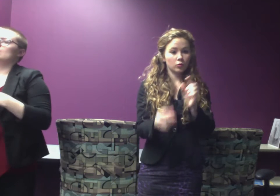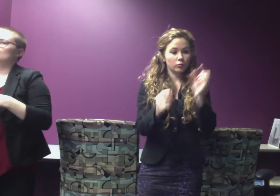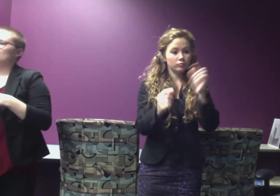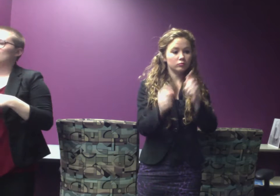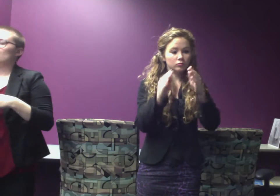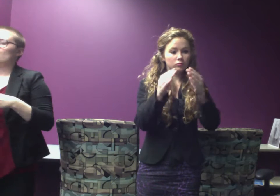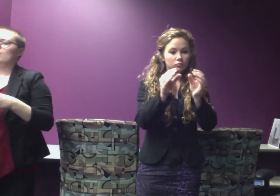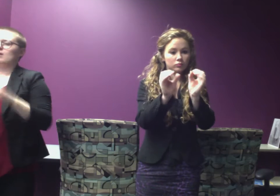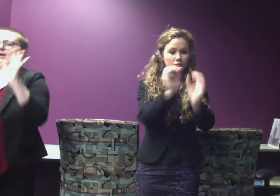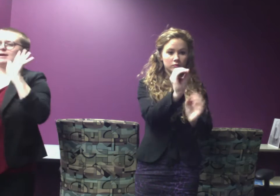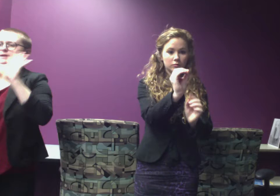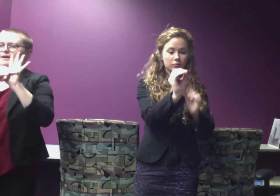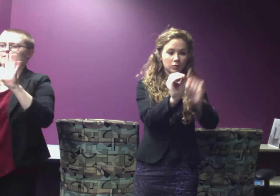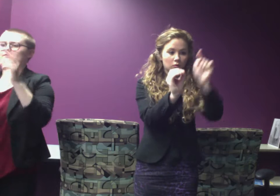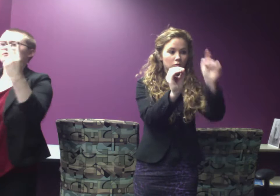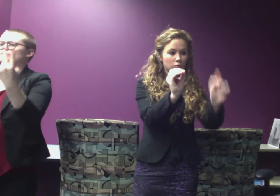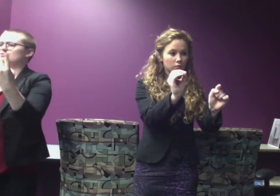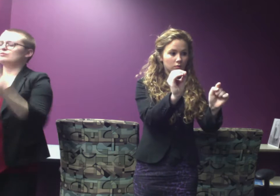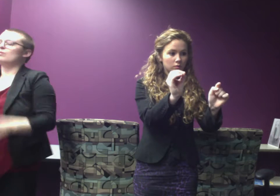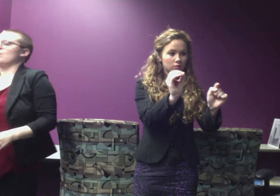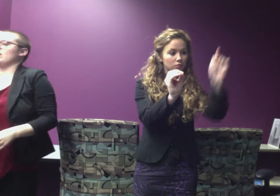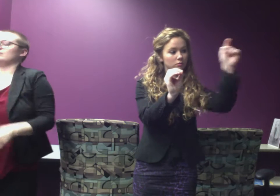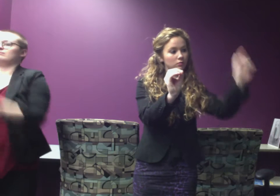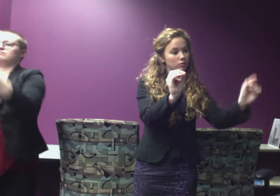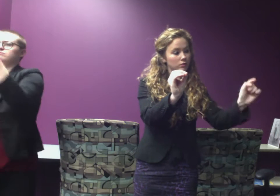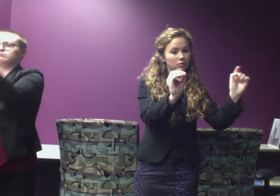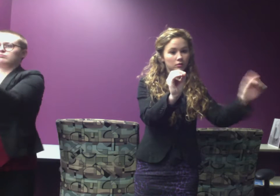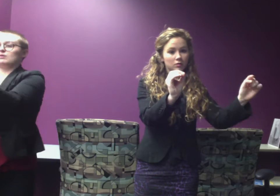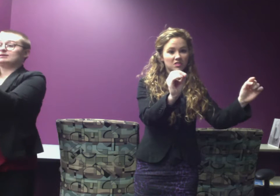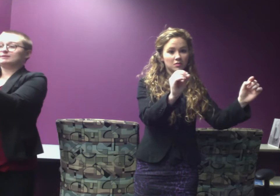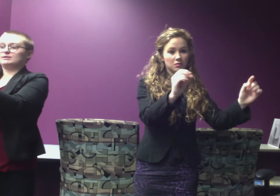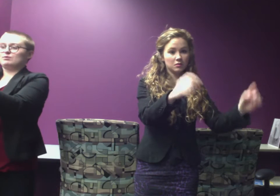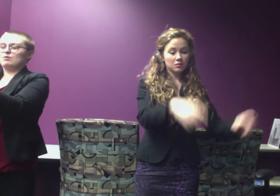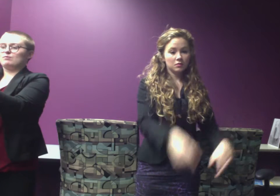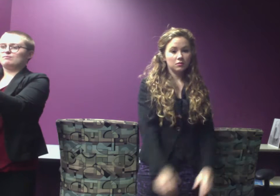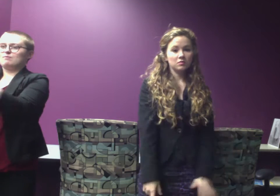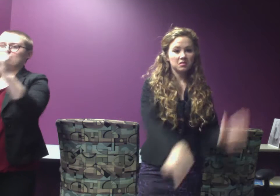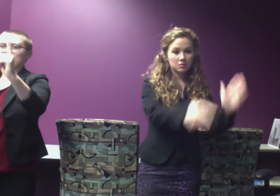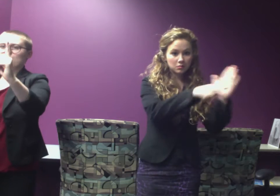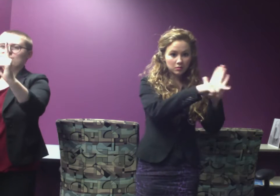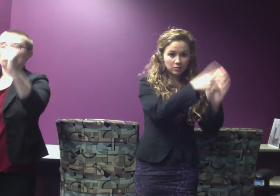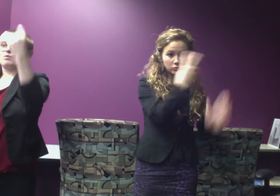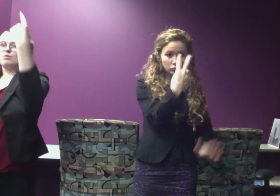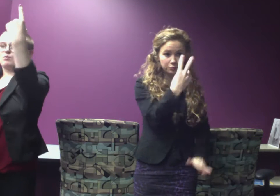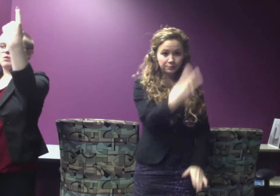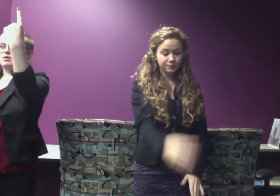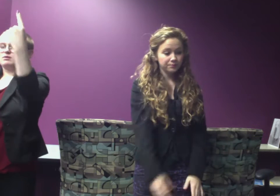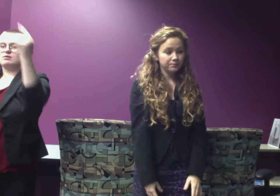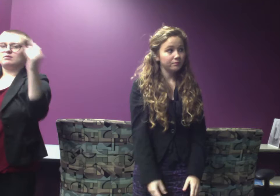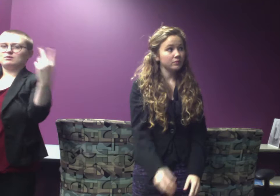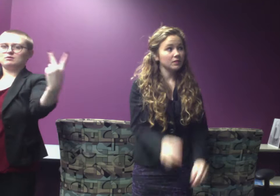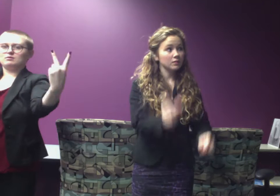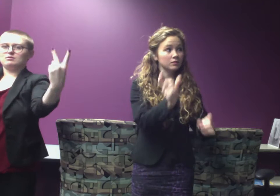-2 is 2 units to the left. So we take our unit, we go 1, so that's the home for